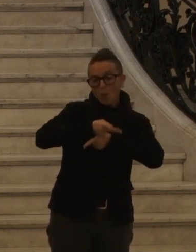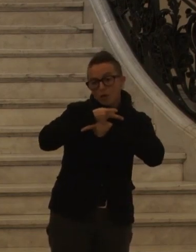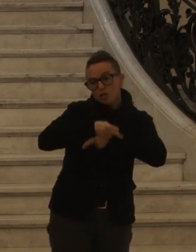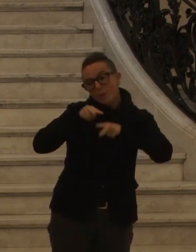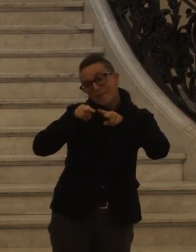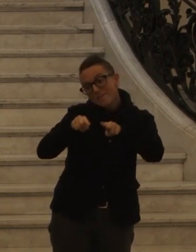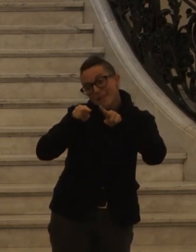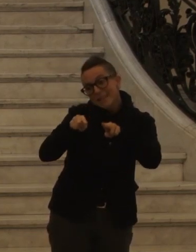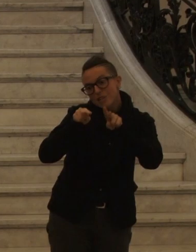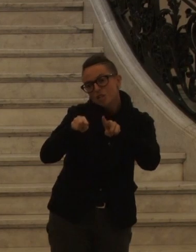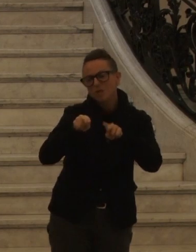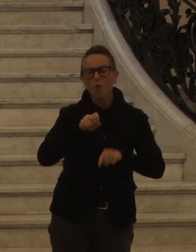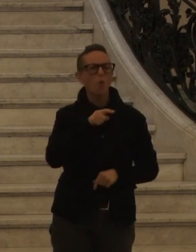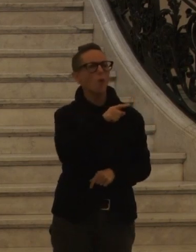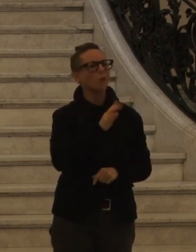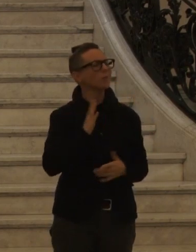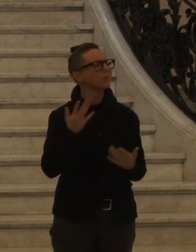lack of